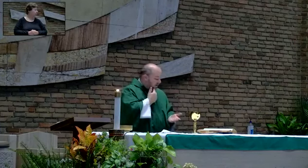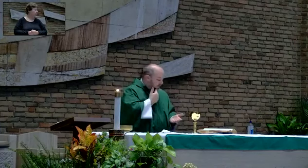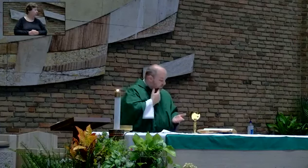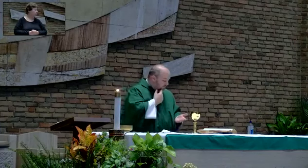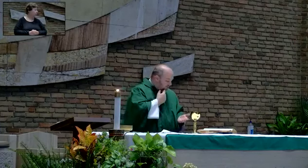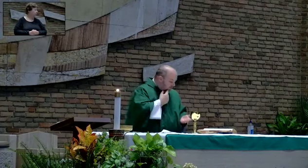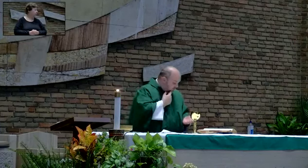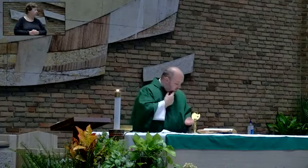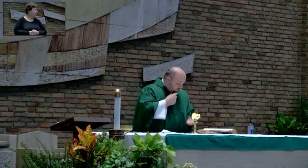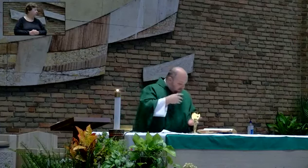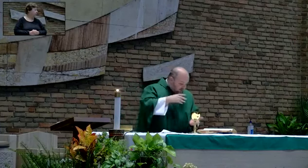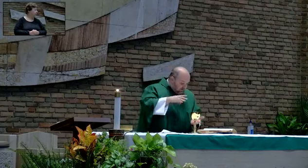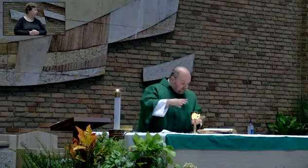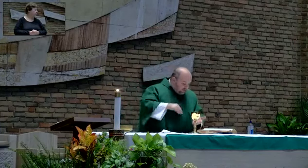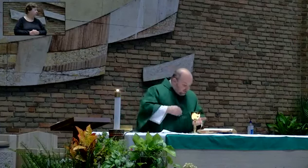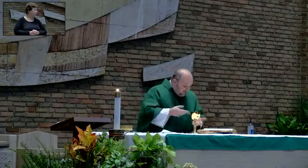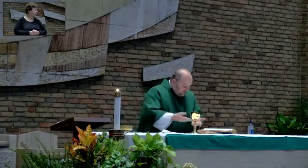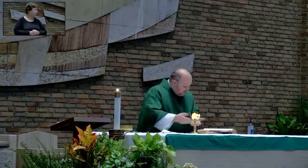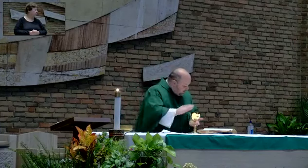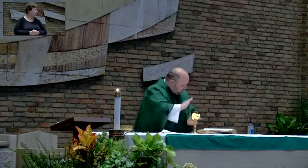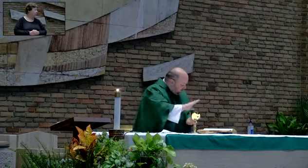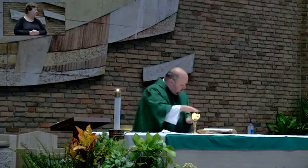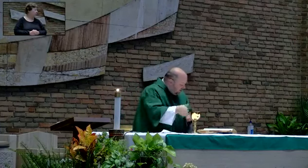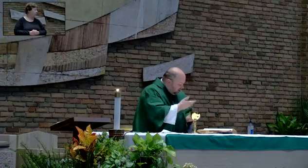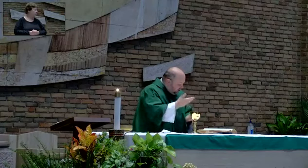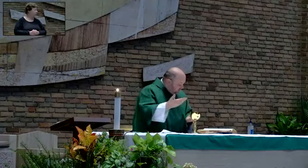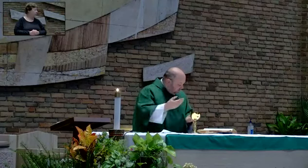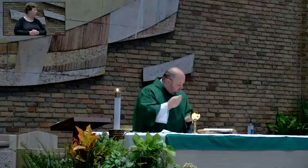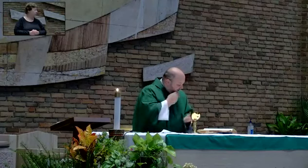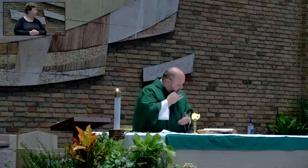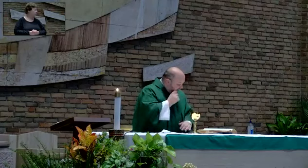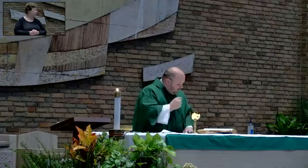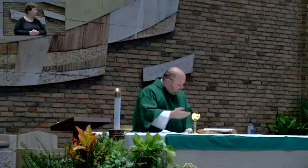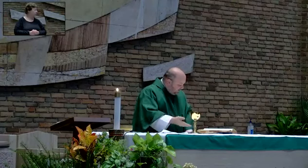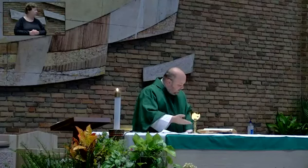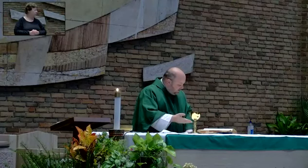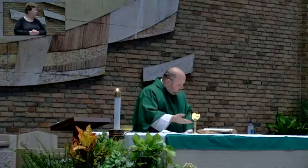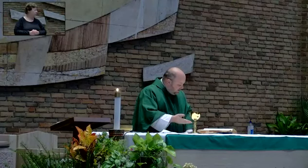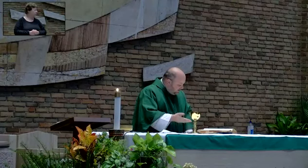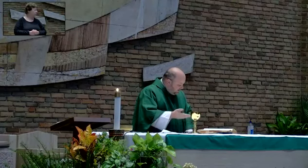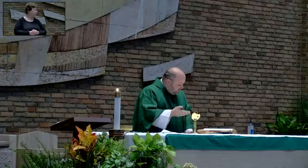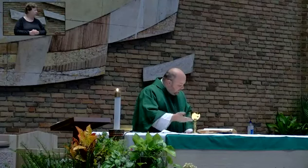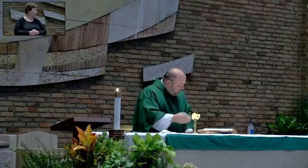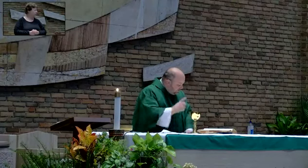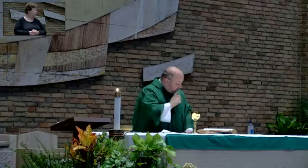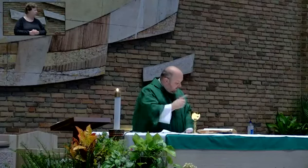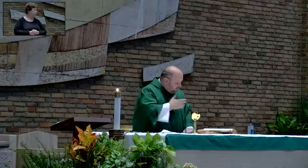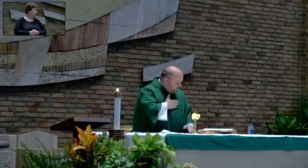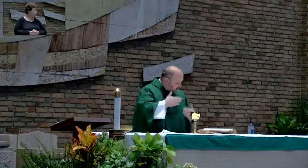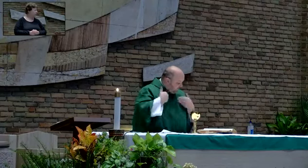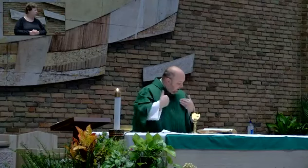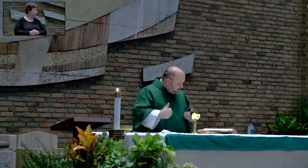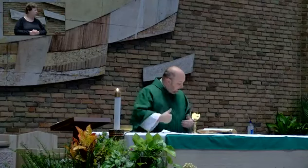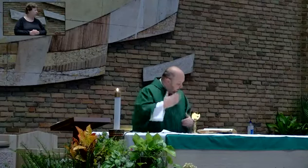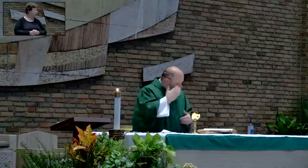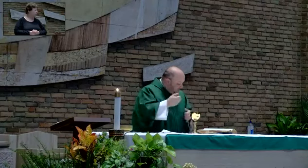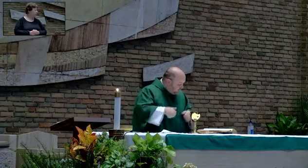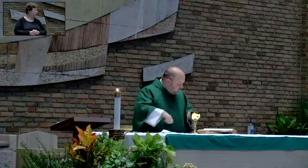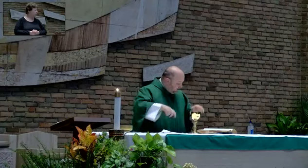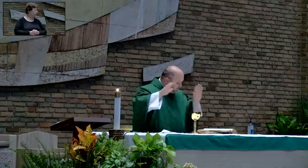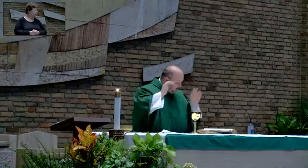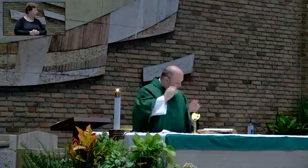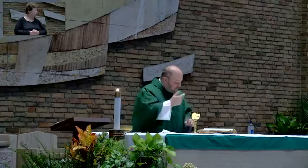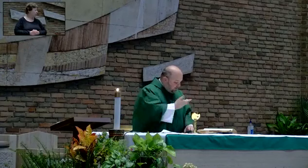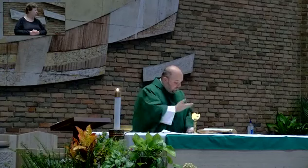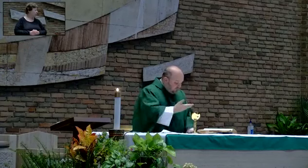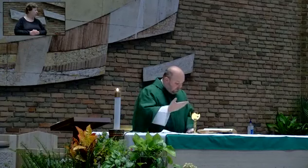disciples, saying, "Take this, all of you, and eat of it, for this is my body, which